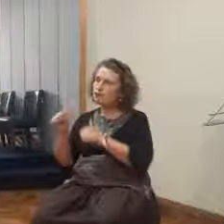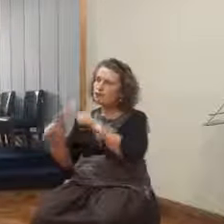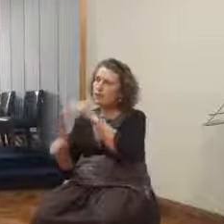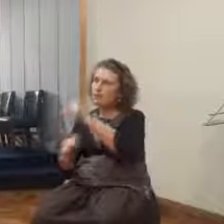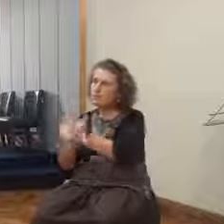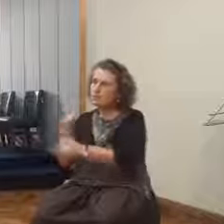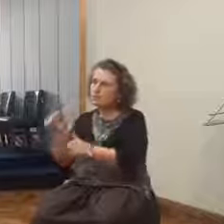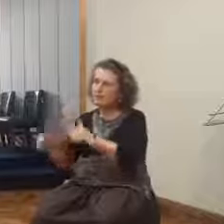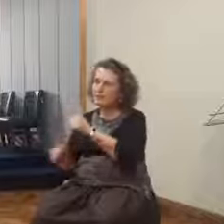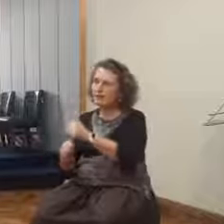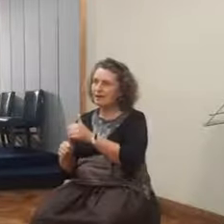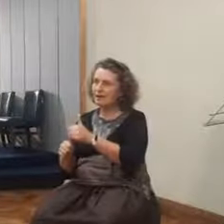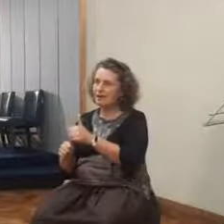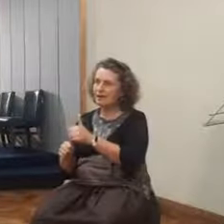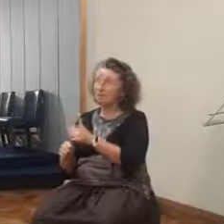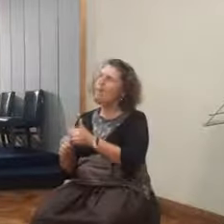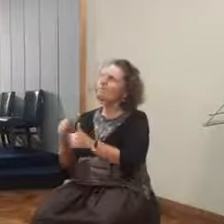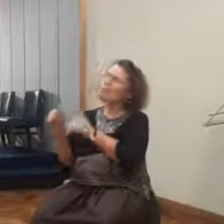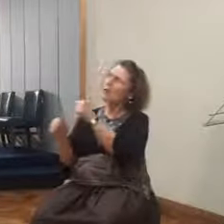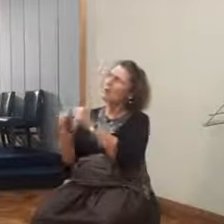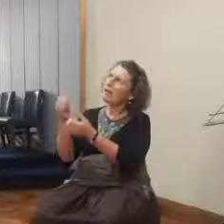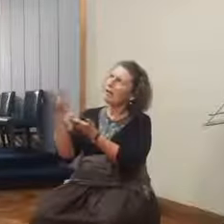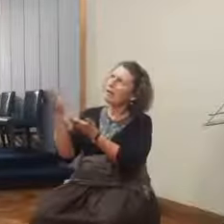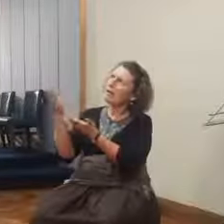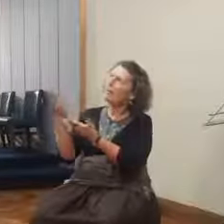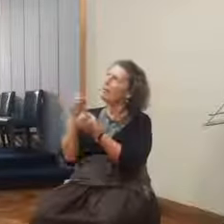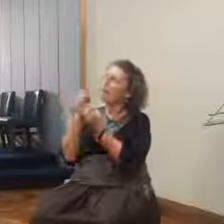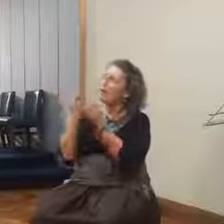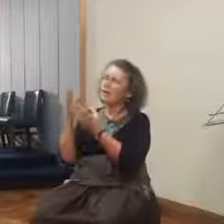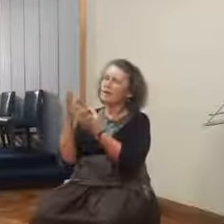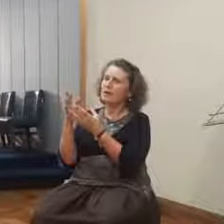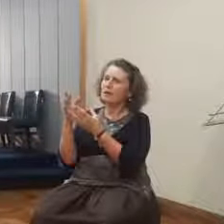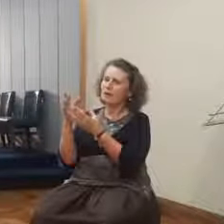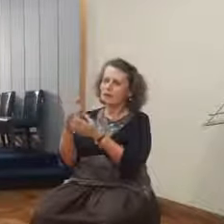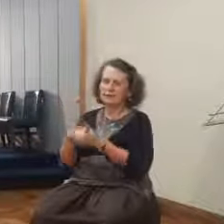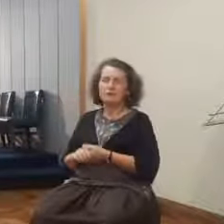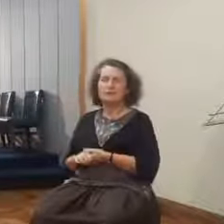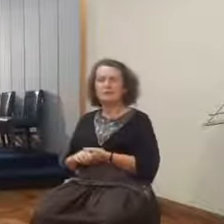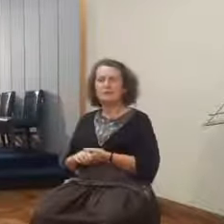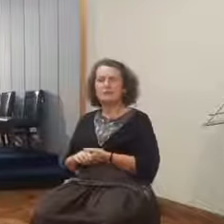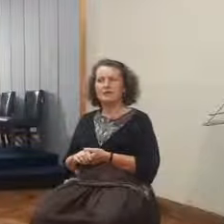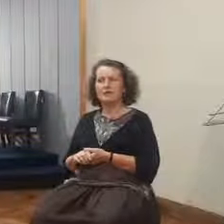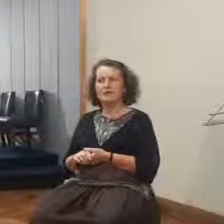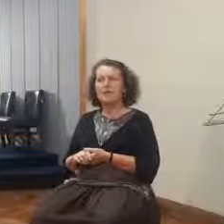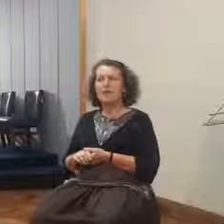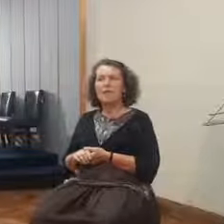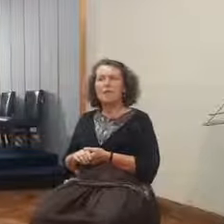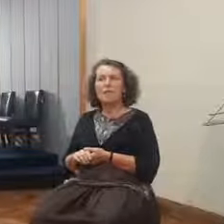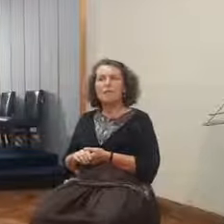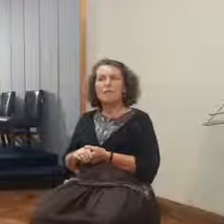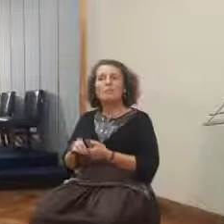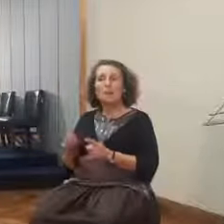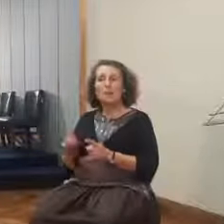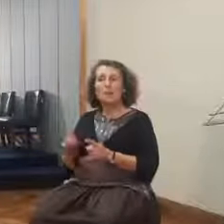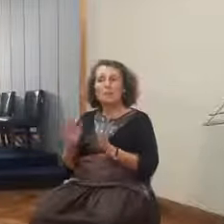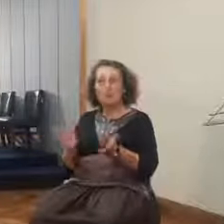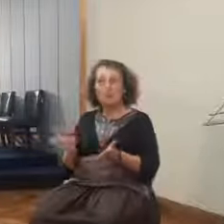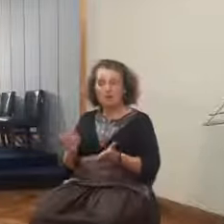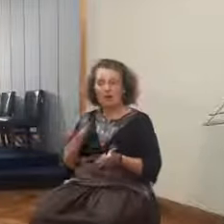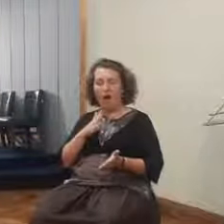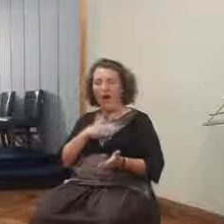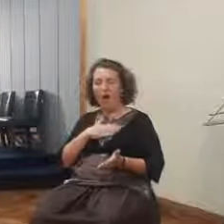beautiful, praise is lovely from the upright. And we come now to a matter of heart. We come now to a matter of how